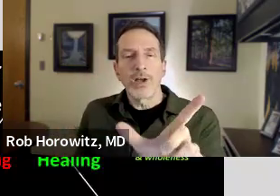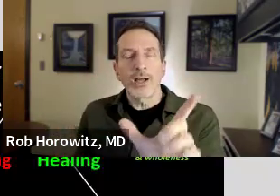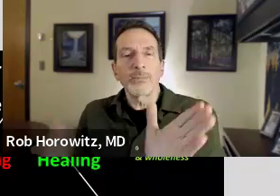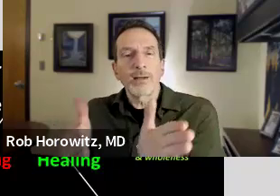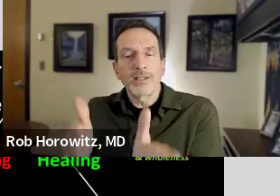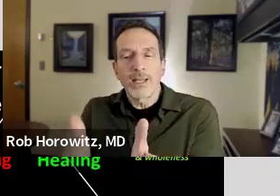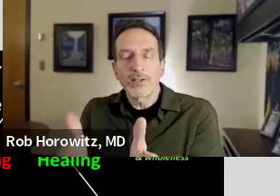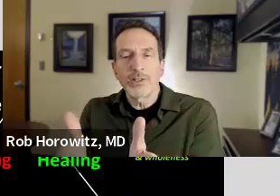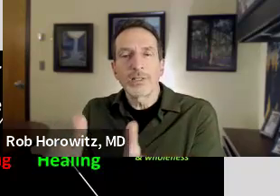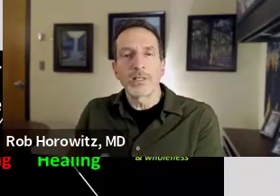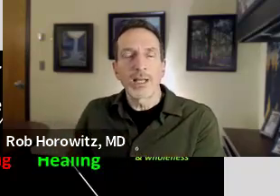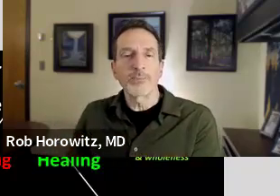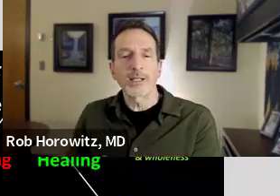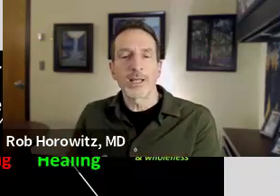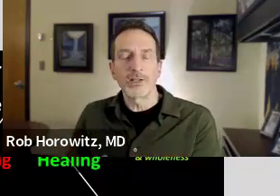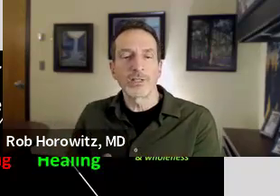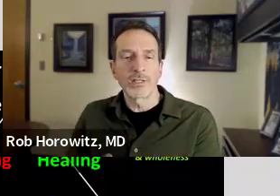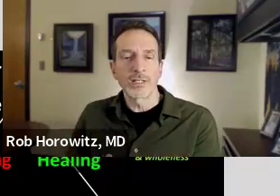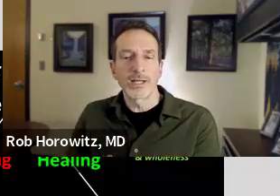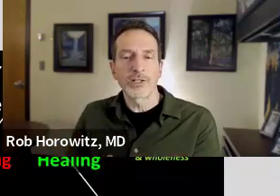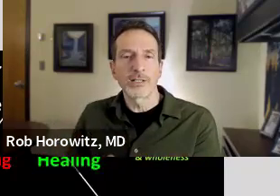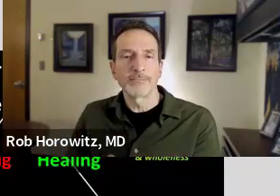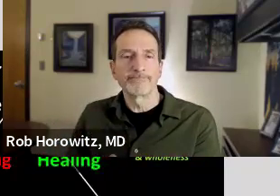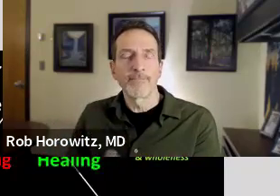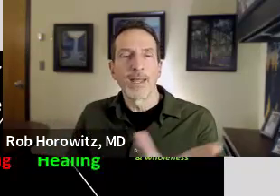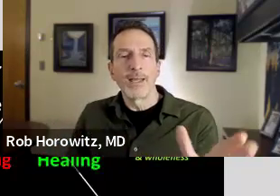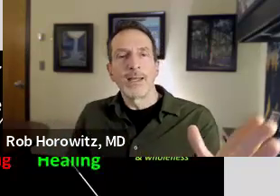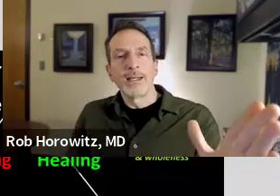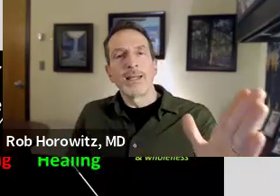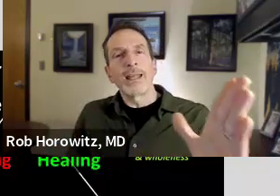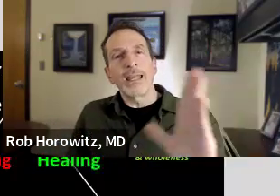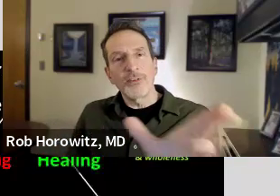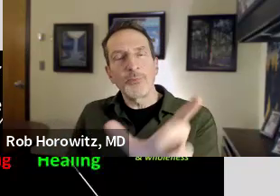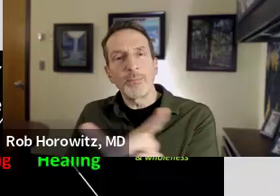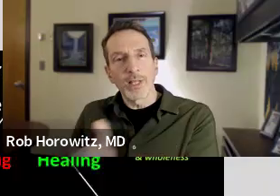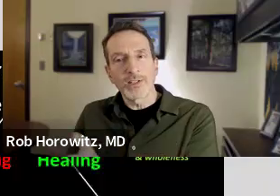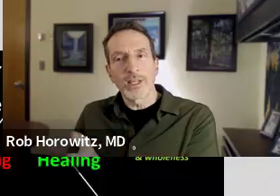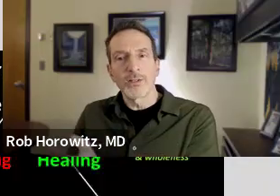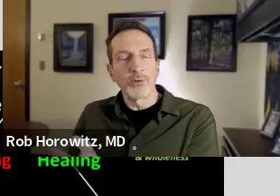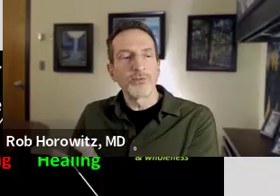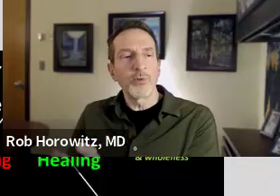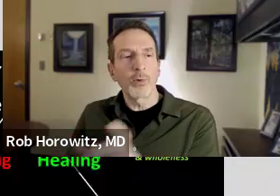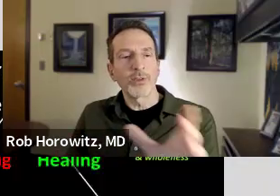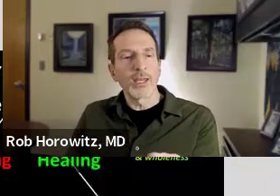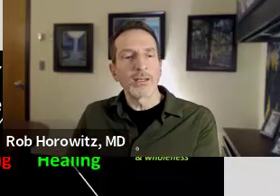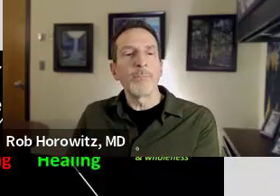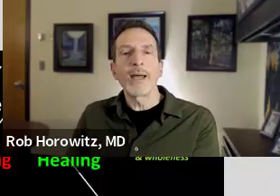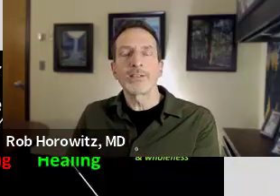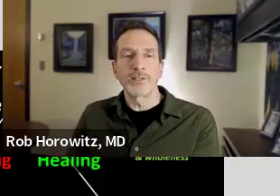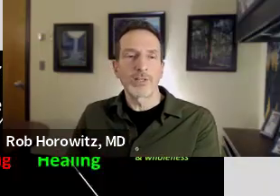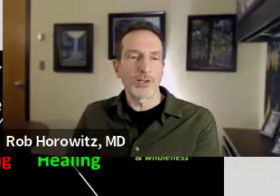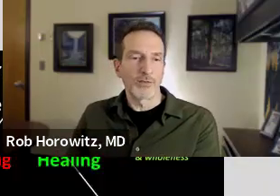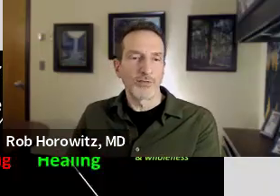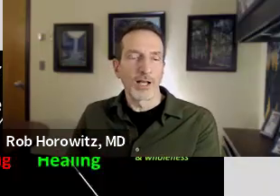here? Talking about intentions and expectations in the session. If people assent to move forward, then